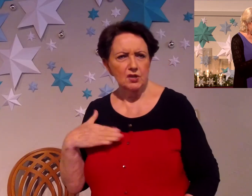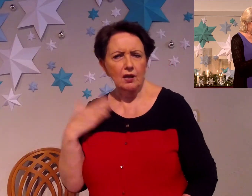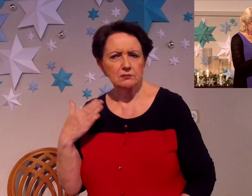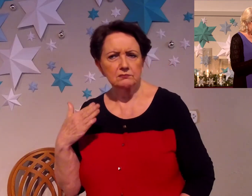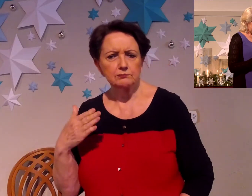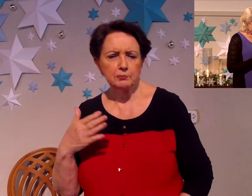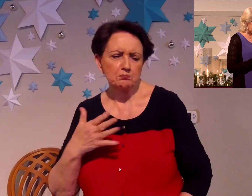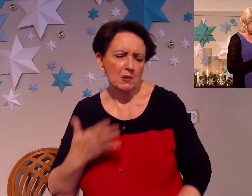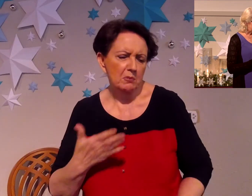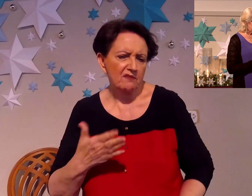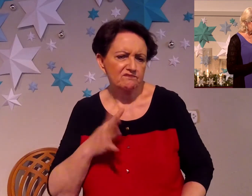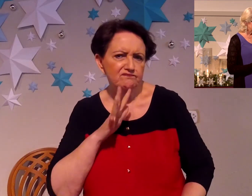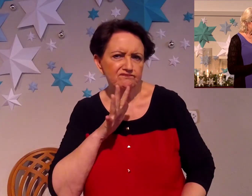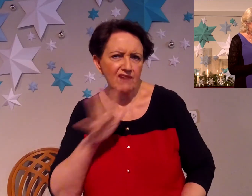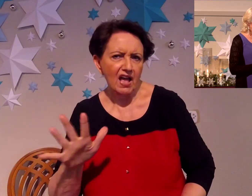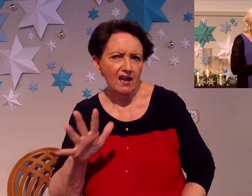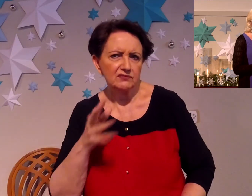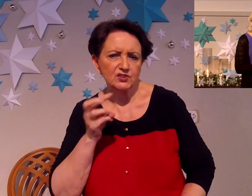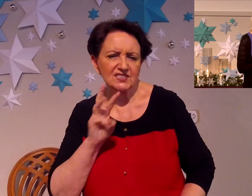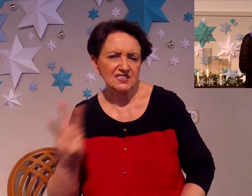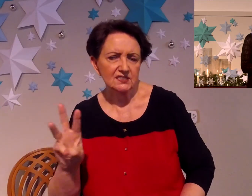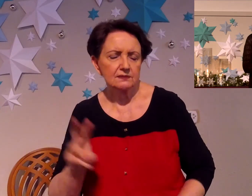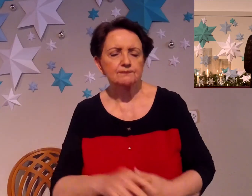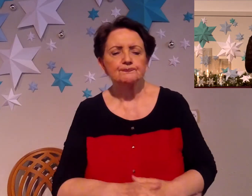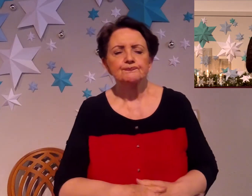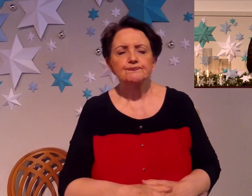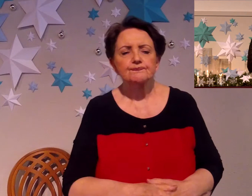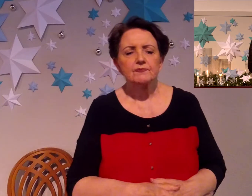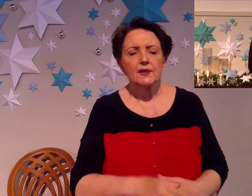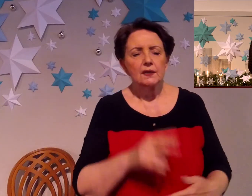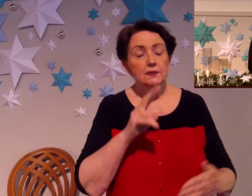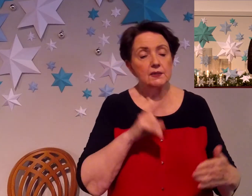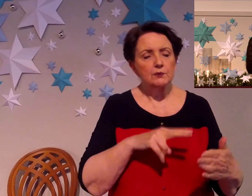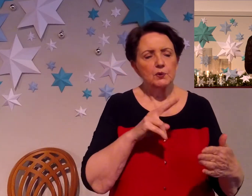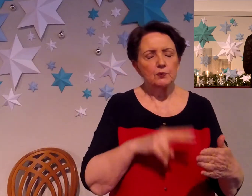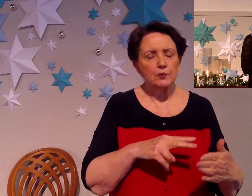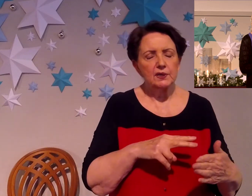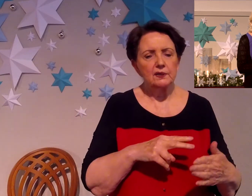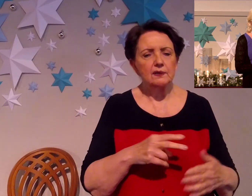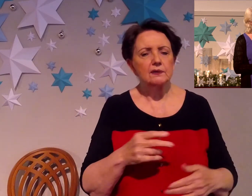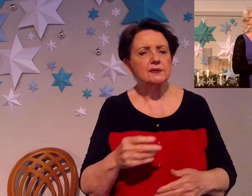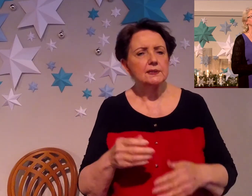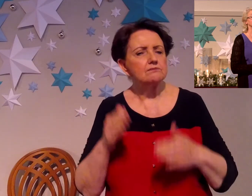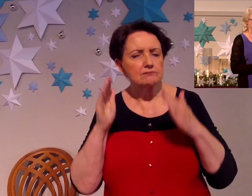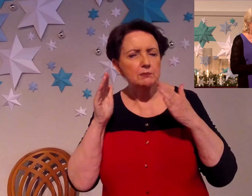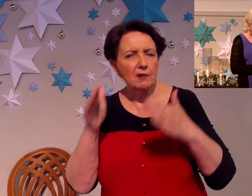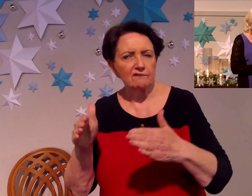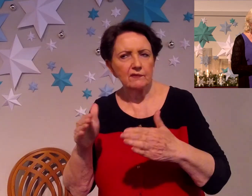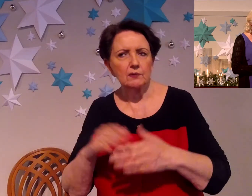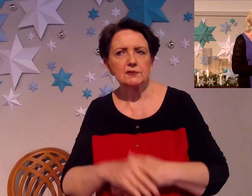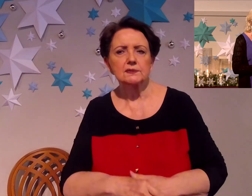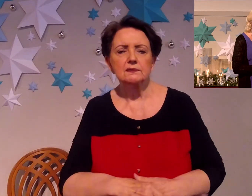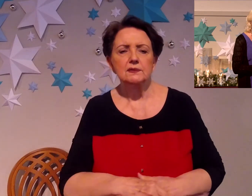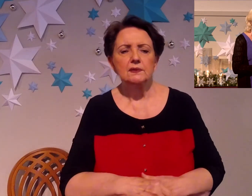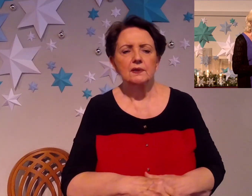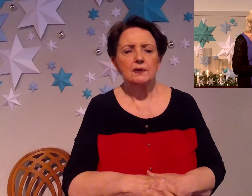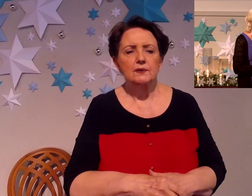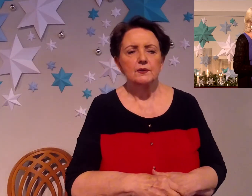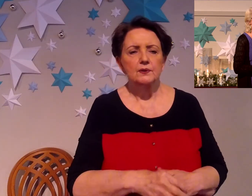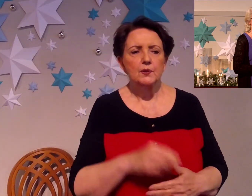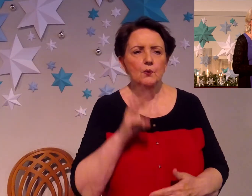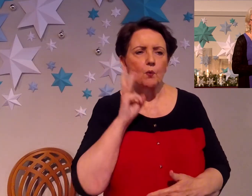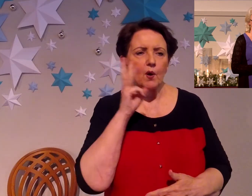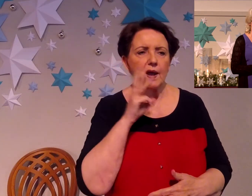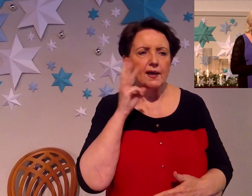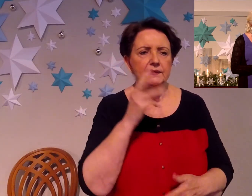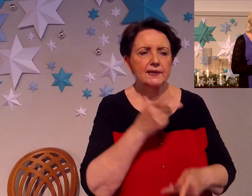6. And when I became restless, he would revive my attention by bringing out the sacramental Concord grape wine he kept